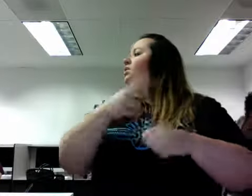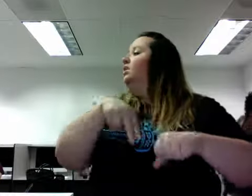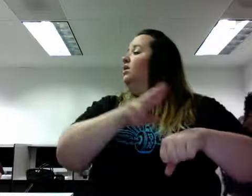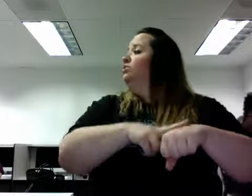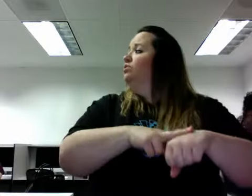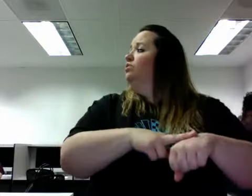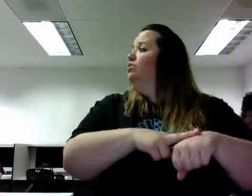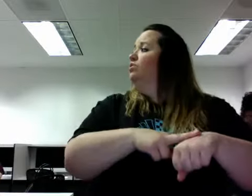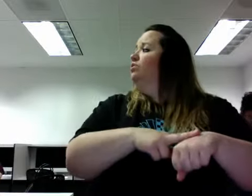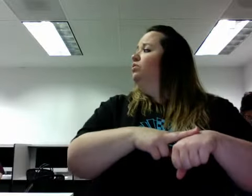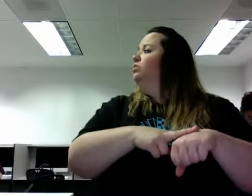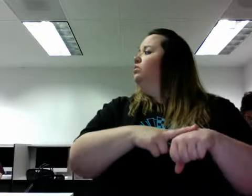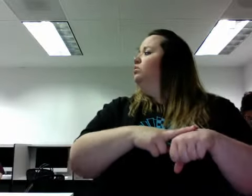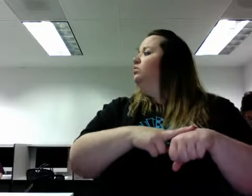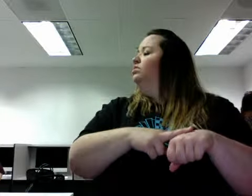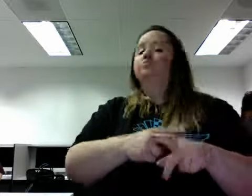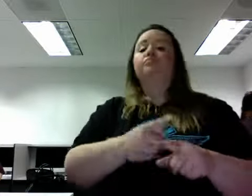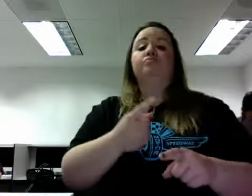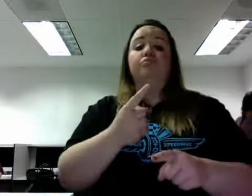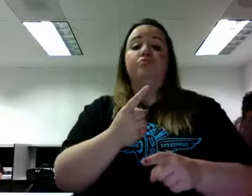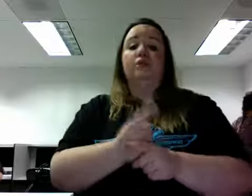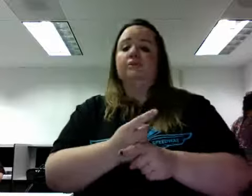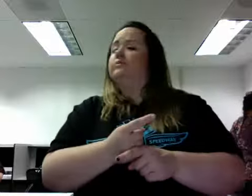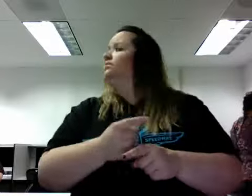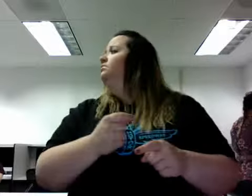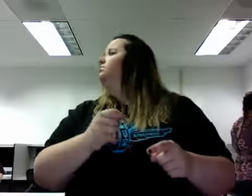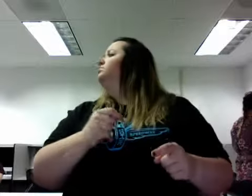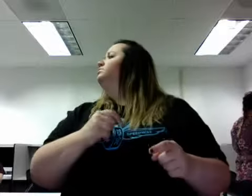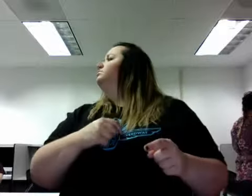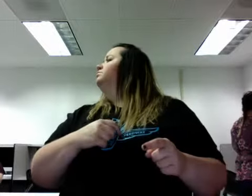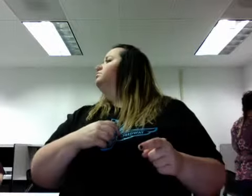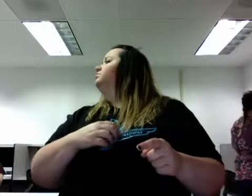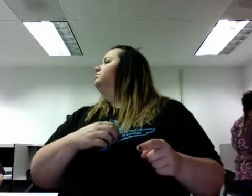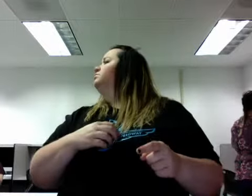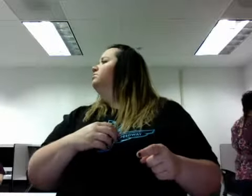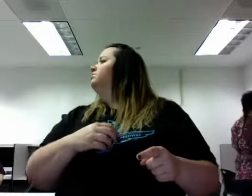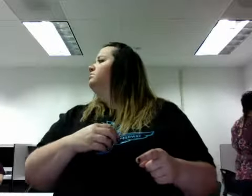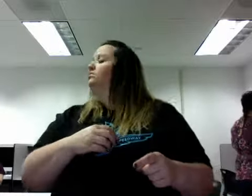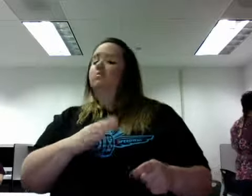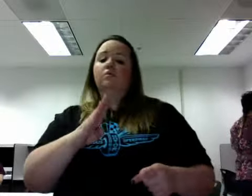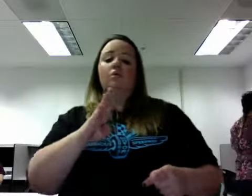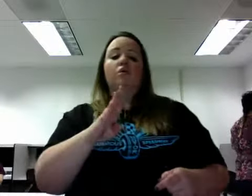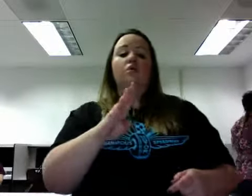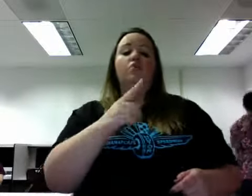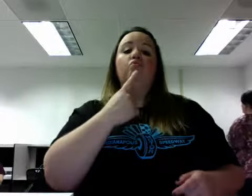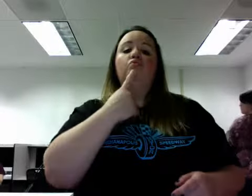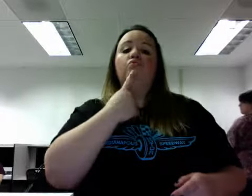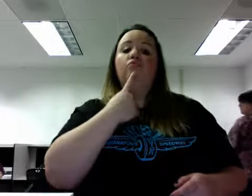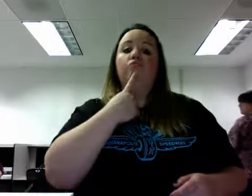Yep, absolutely. Now, so obviously you guys know something. So what does red bone marrow make? What does red bone marrow